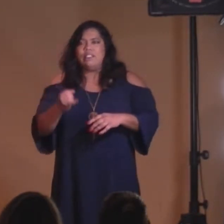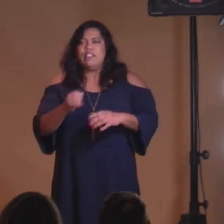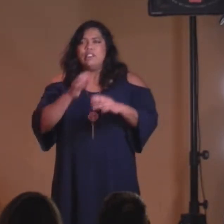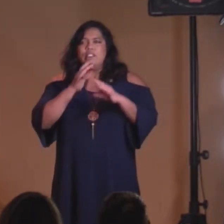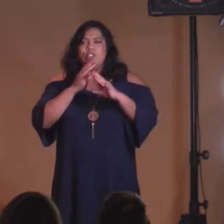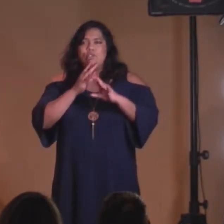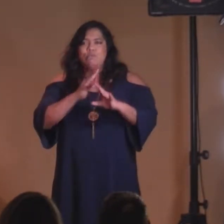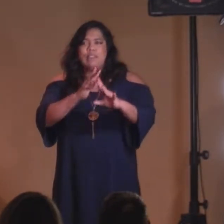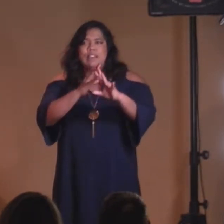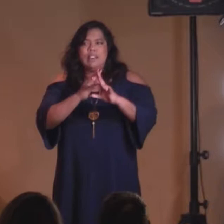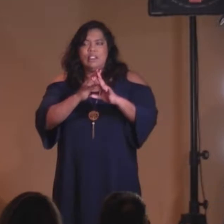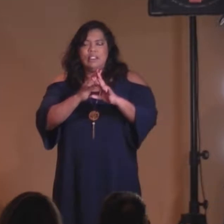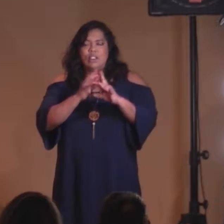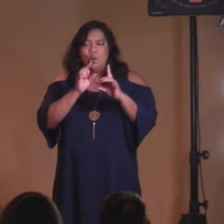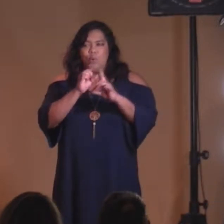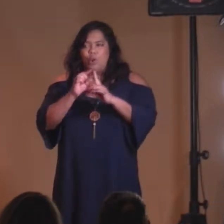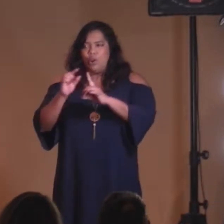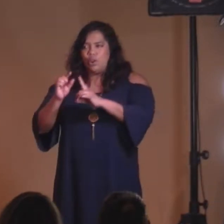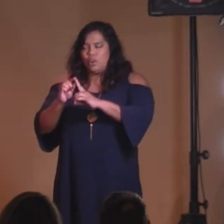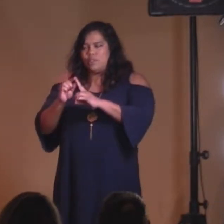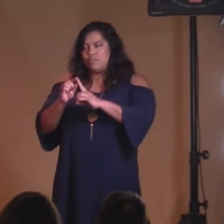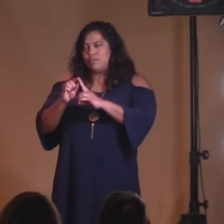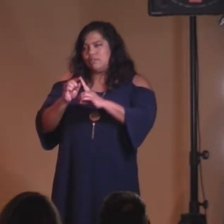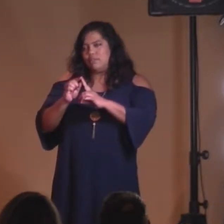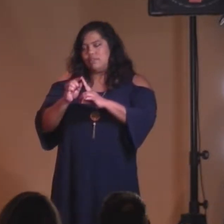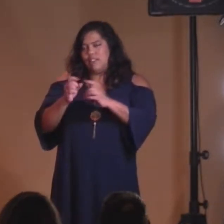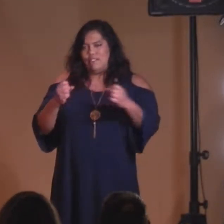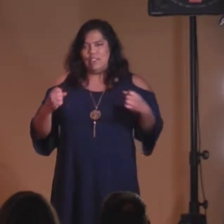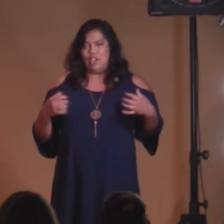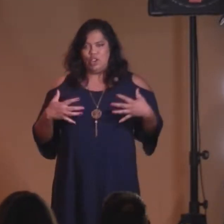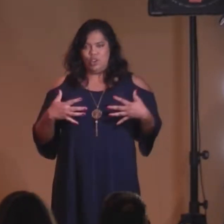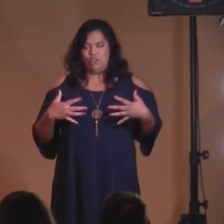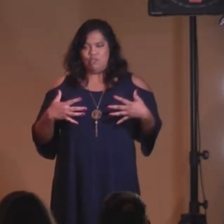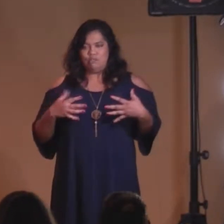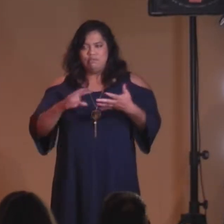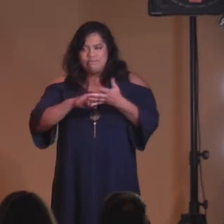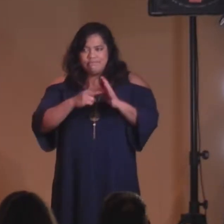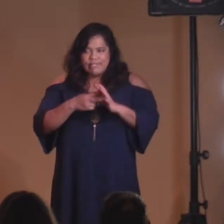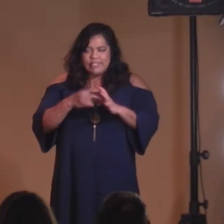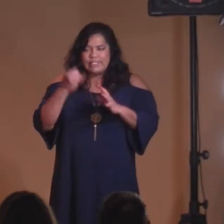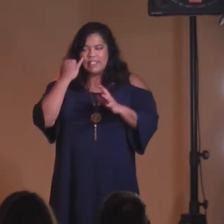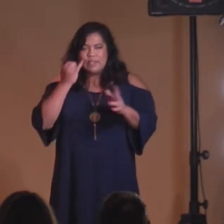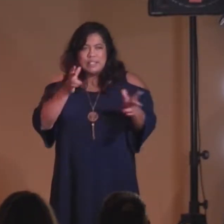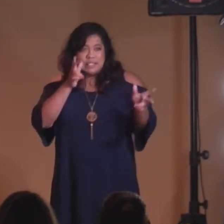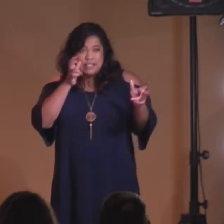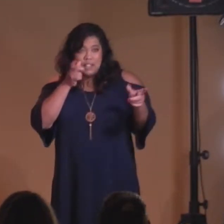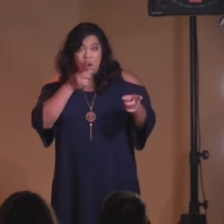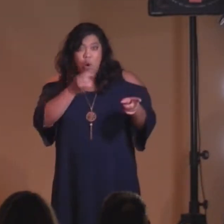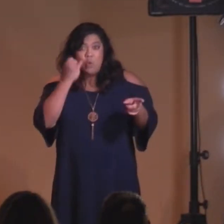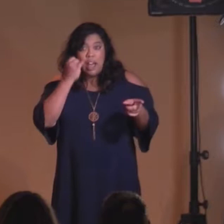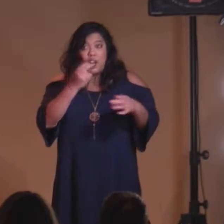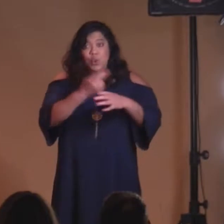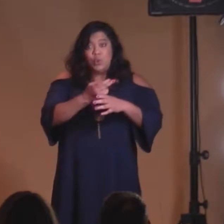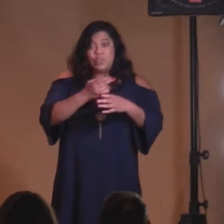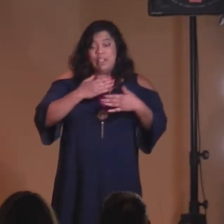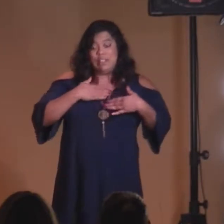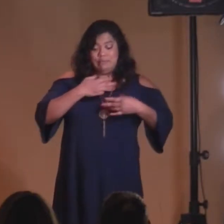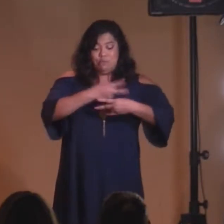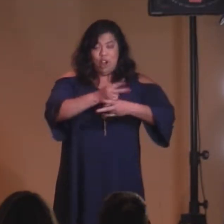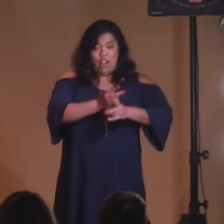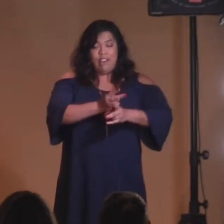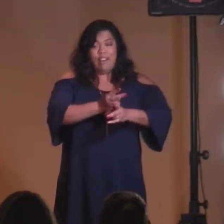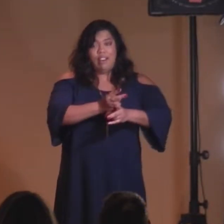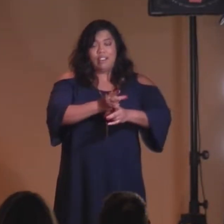of fear. Of keeping us locked in, you know, if you don't use this product, your house may be overrun